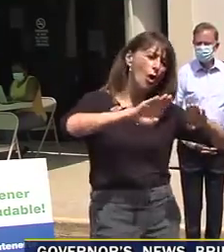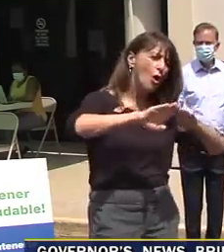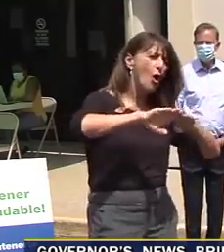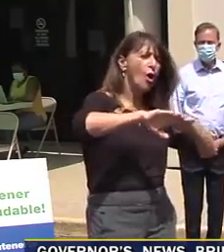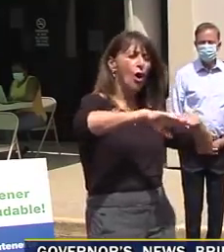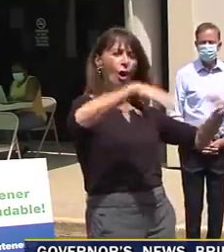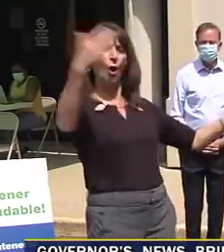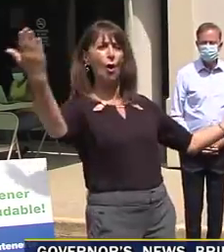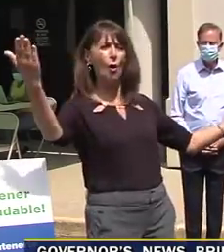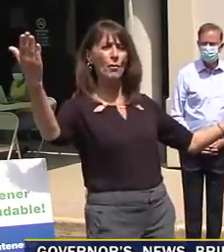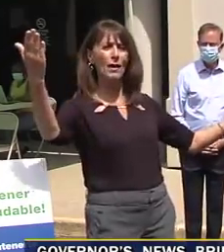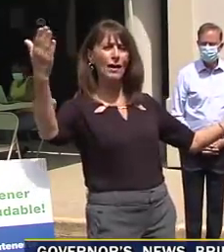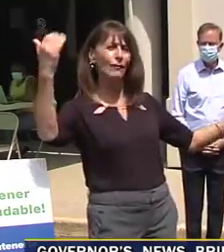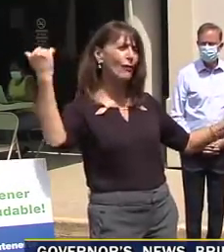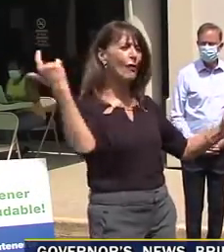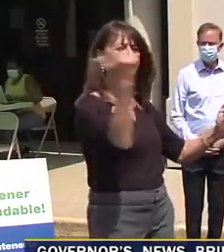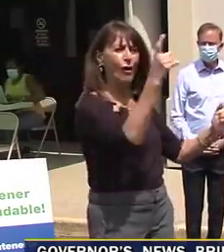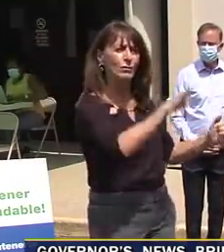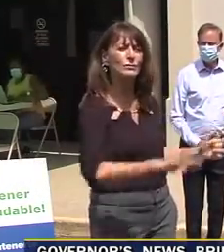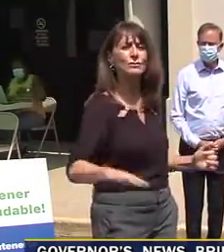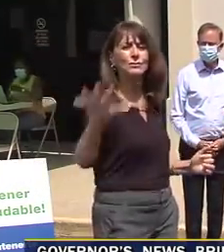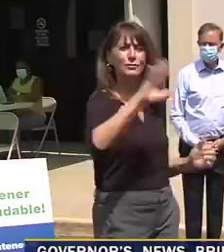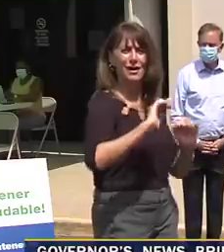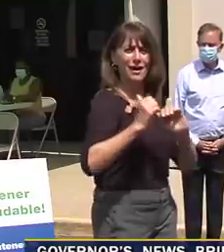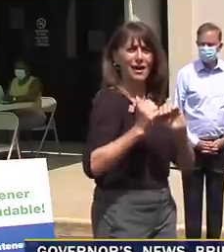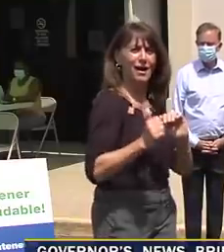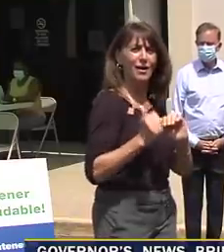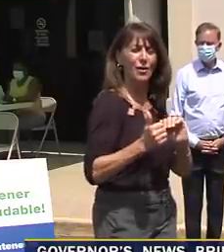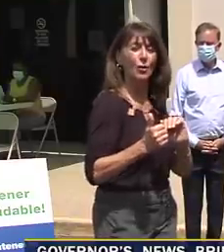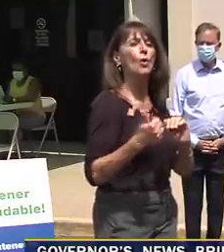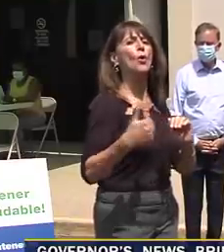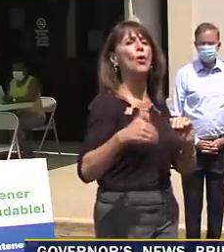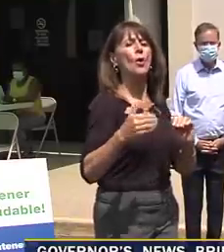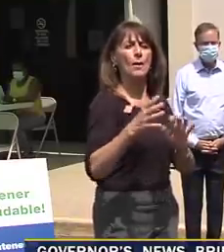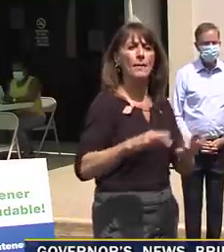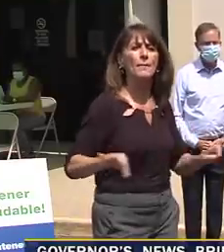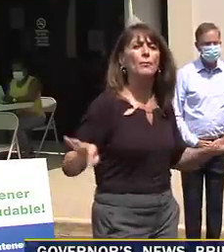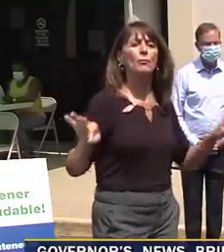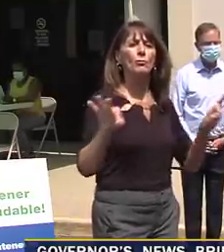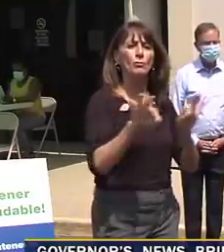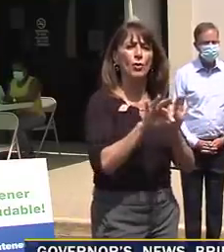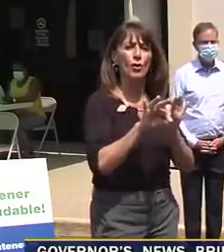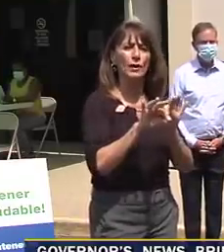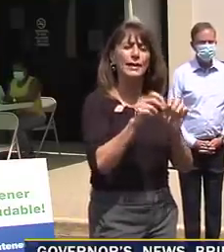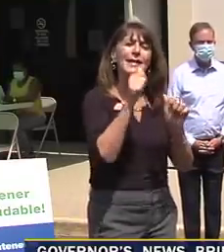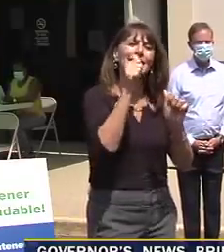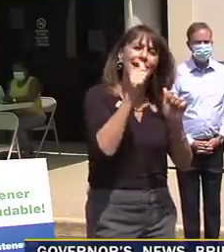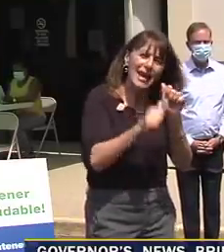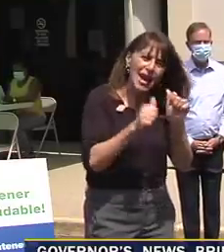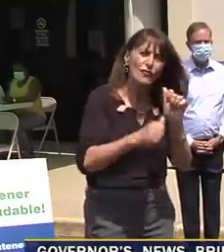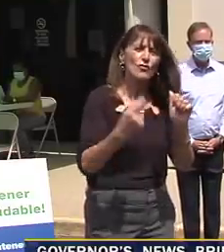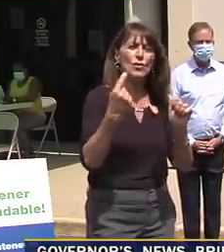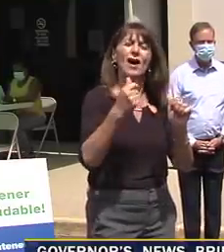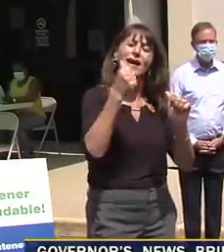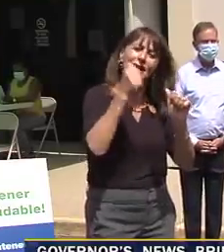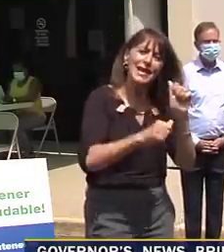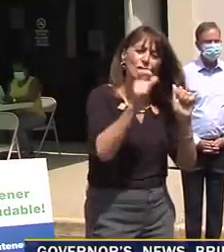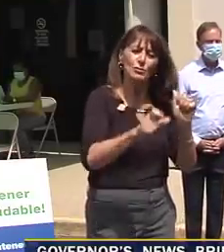we need to make sure that everyone in our state has easy access